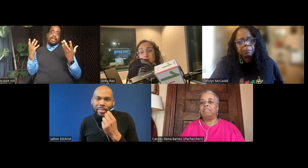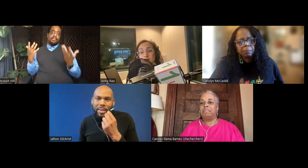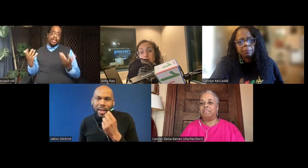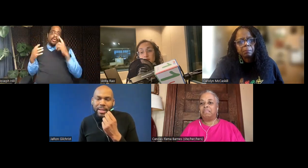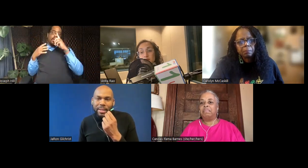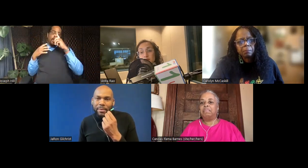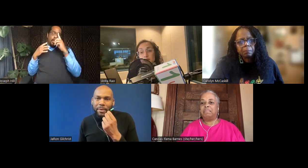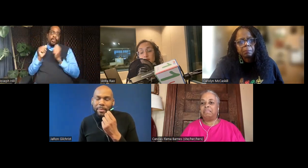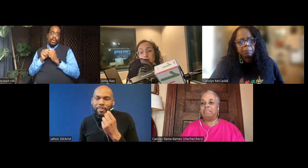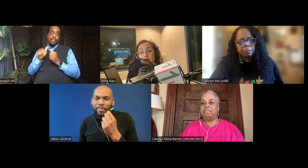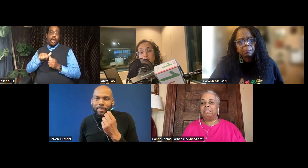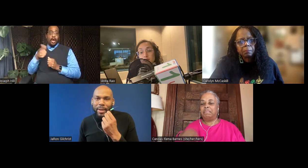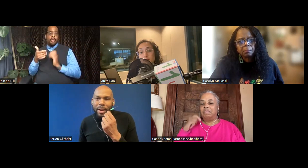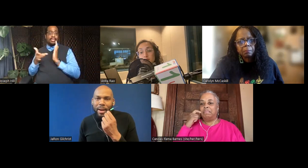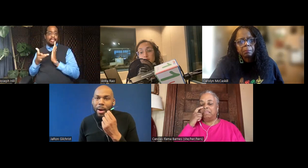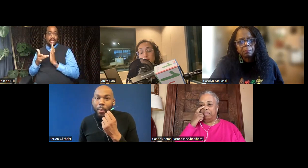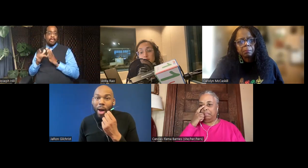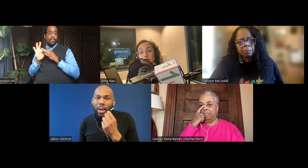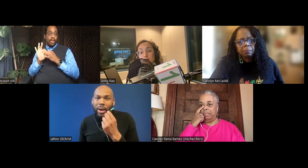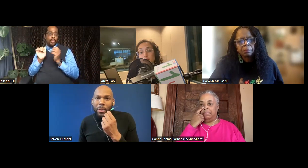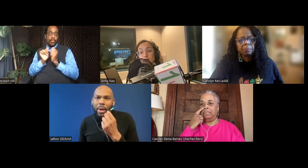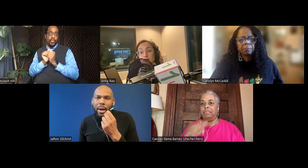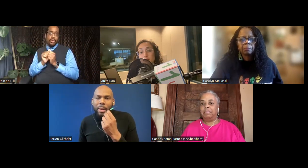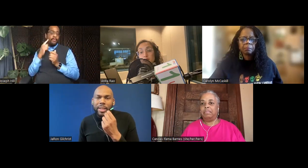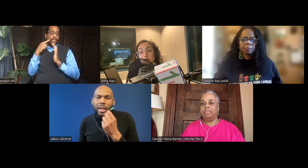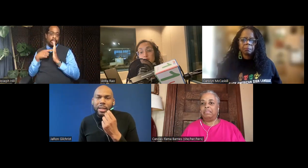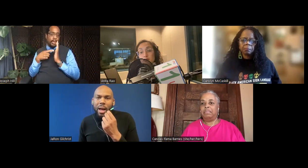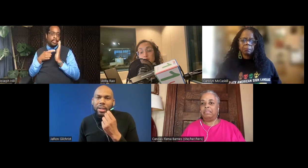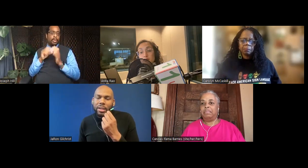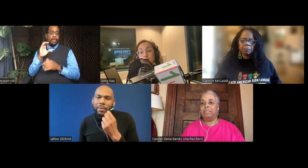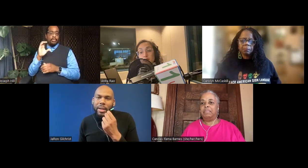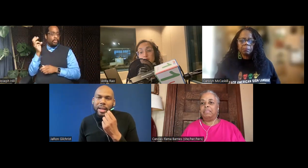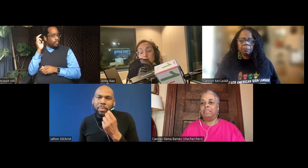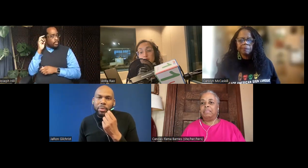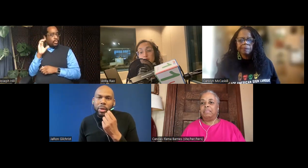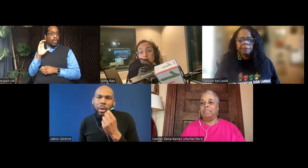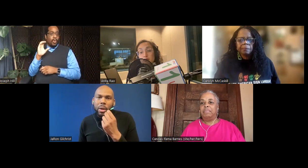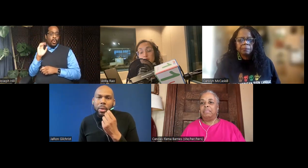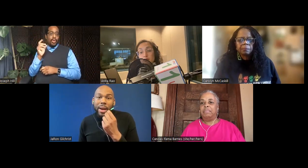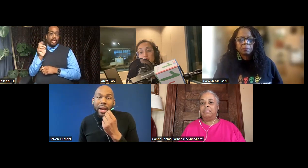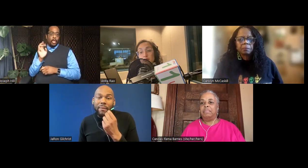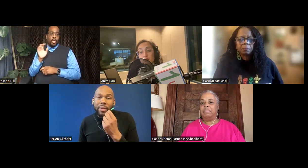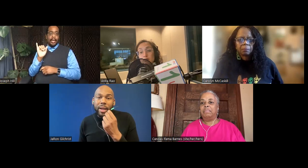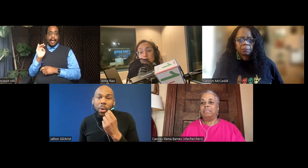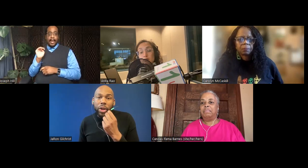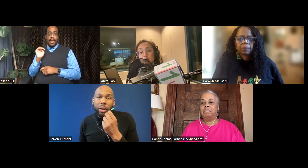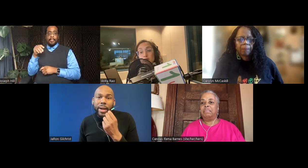That has been the case from a while ago. Technology, for example, we had the